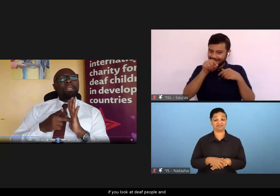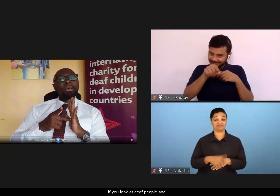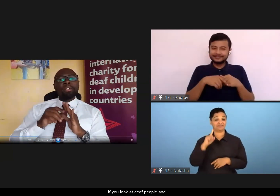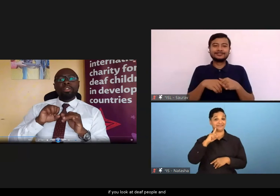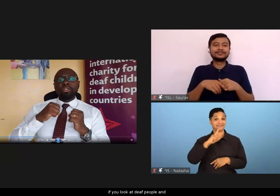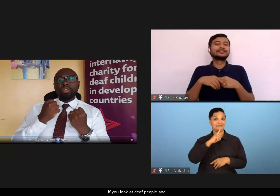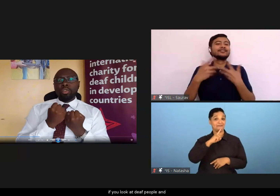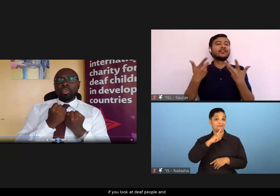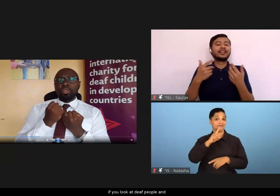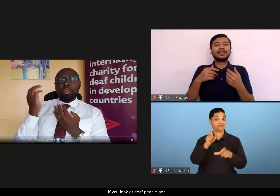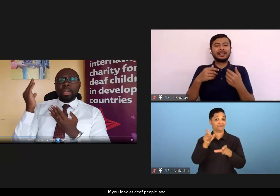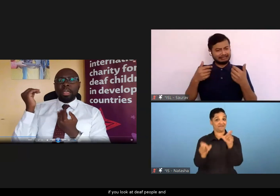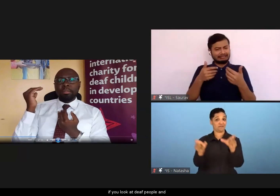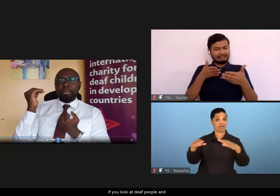feel